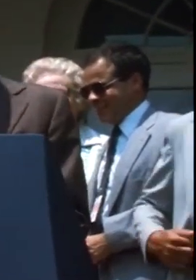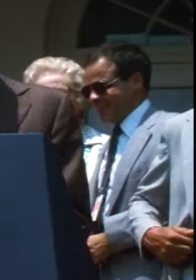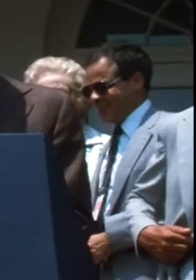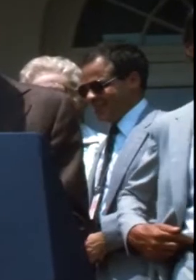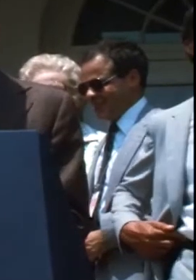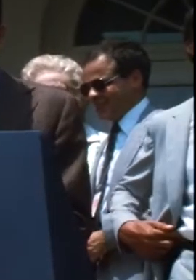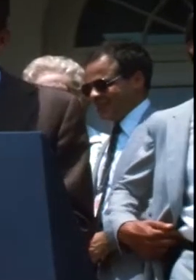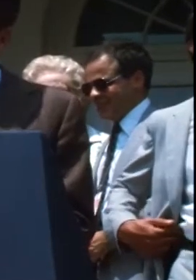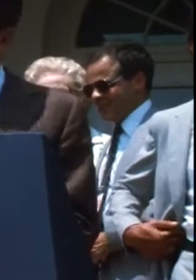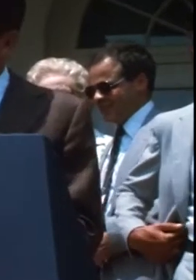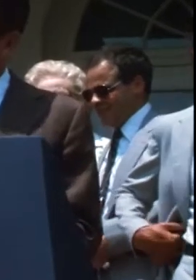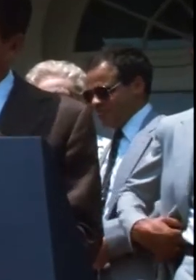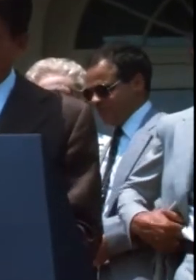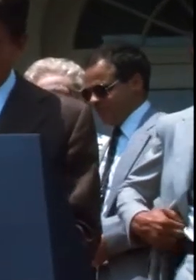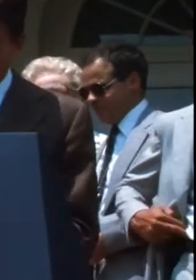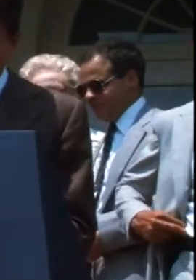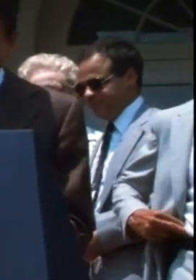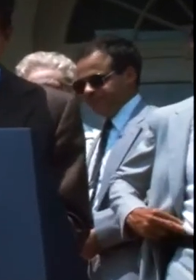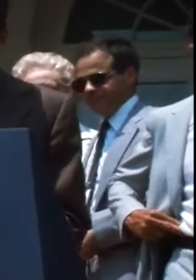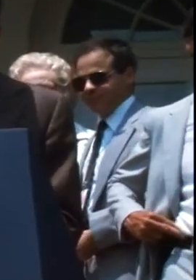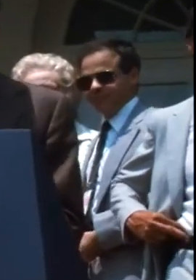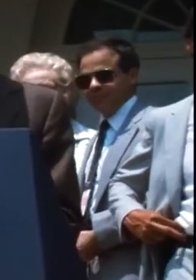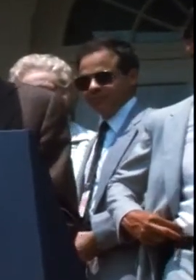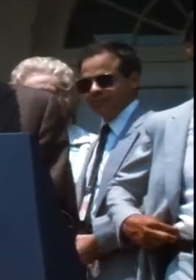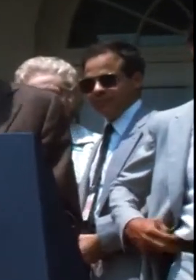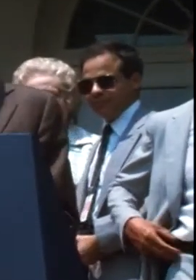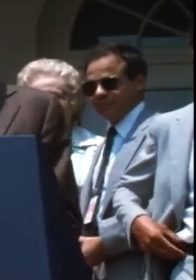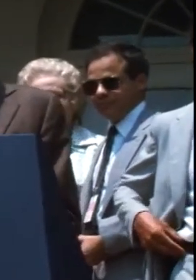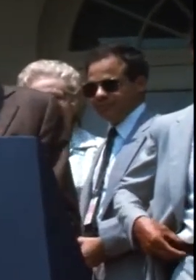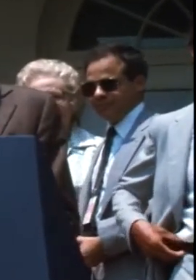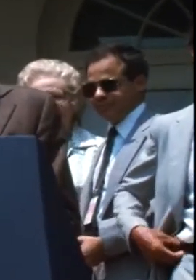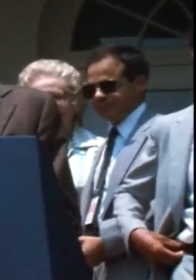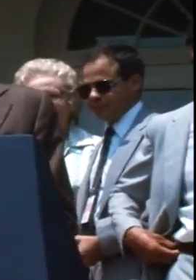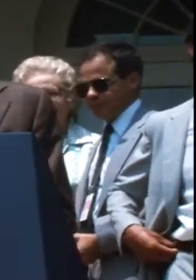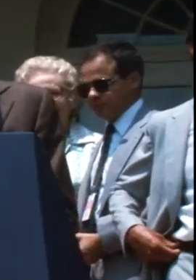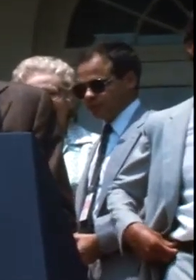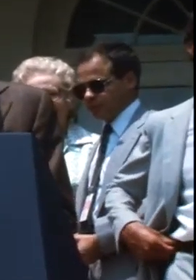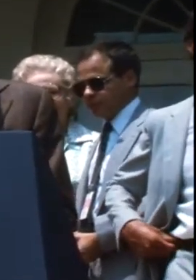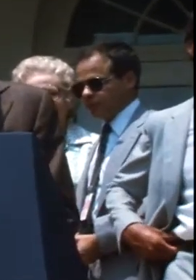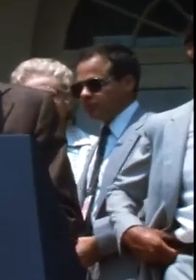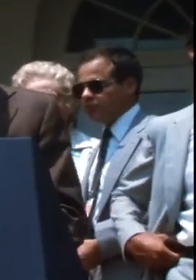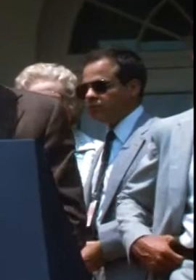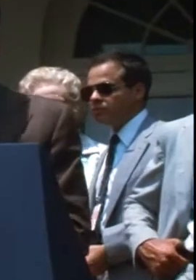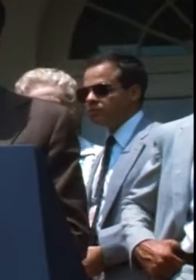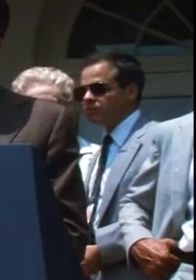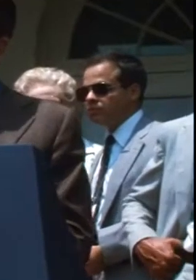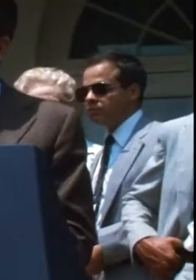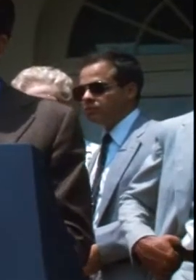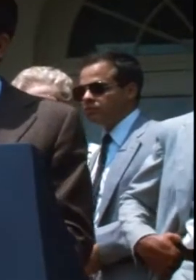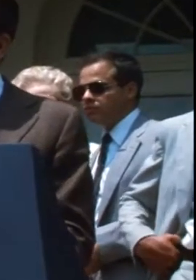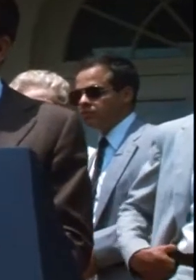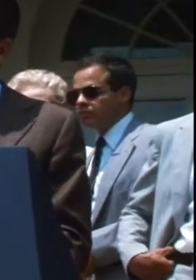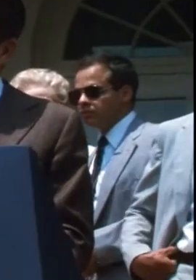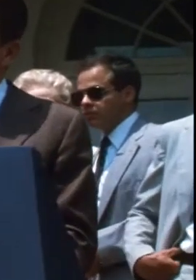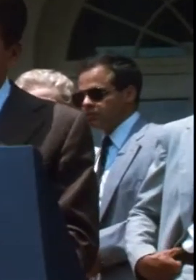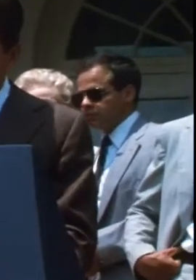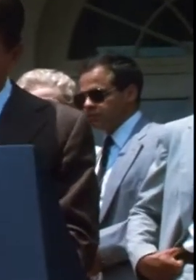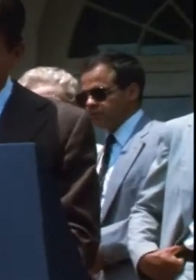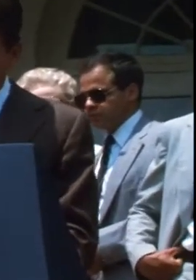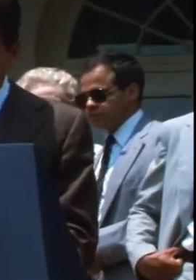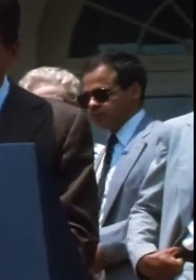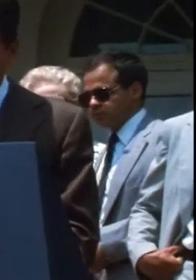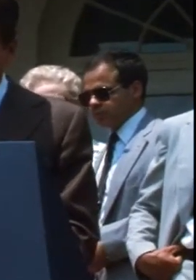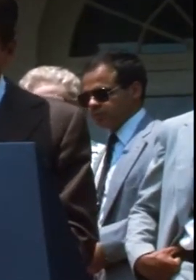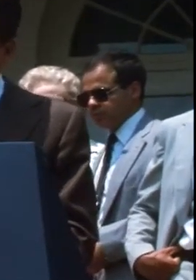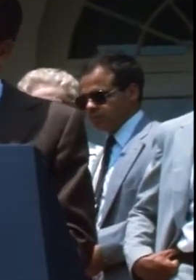Yay. And then say, all of you certainly proved him correct, and even more than correct. And so it is with great pride